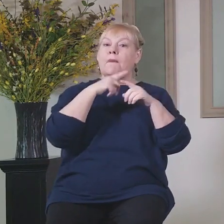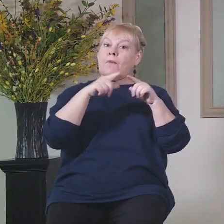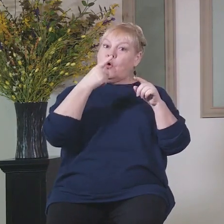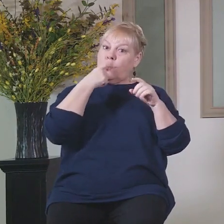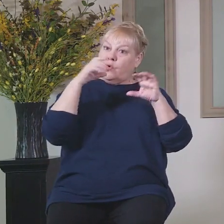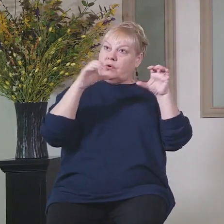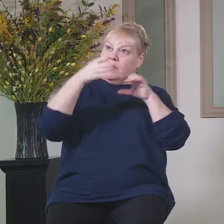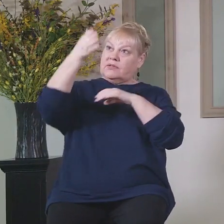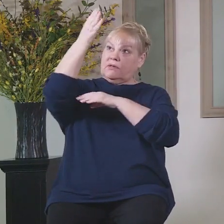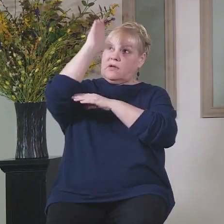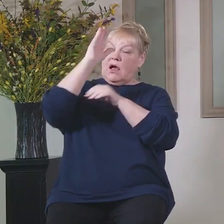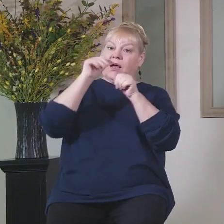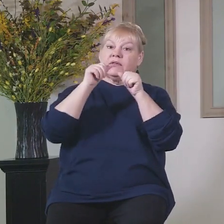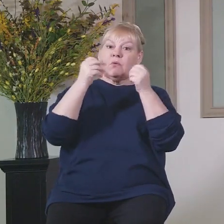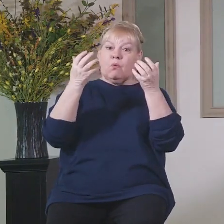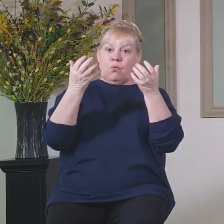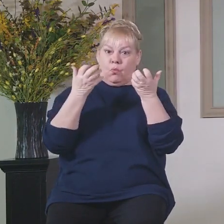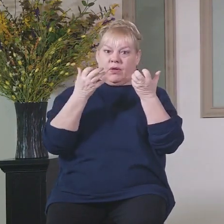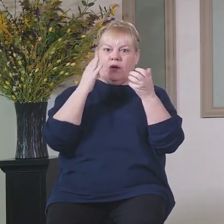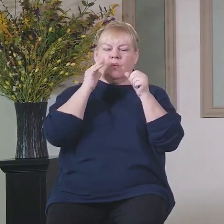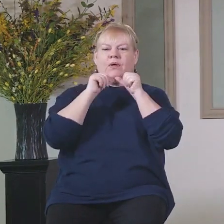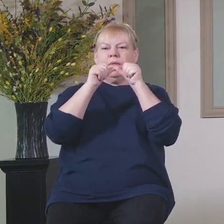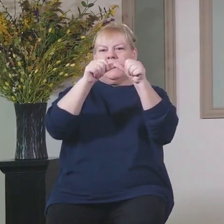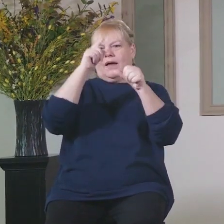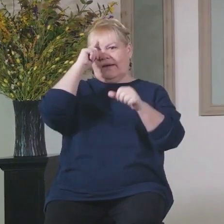God abides forever."